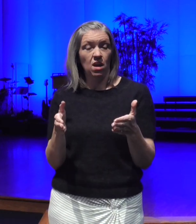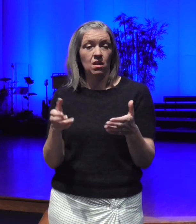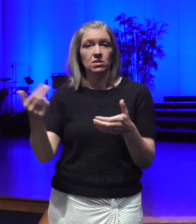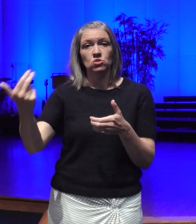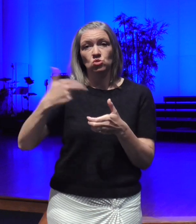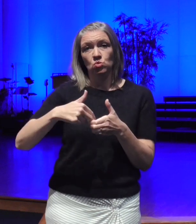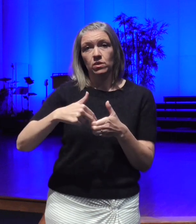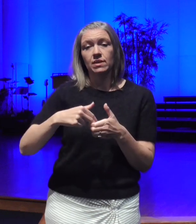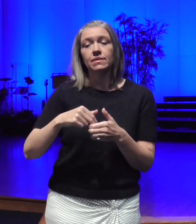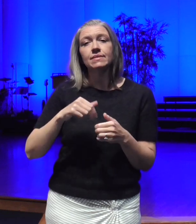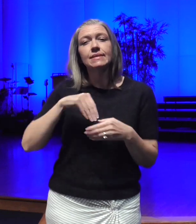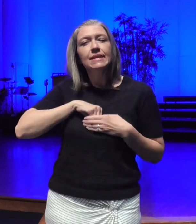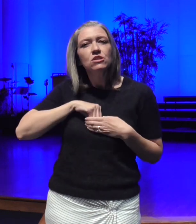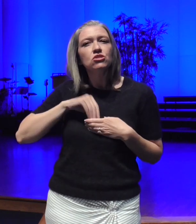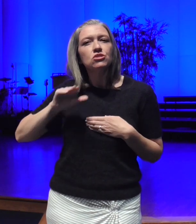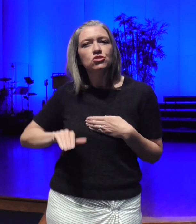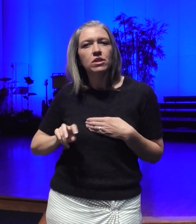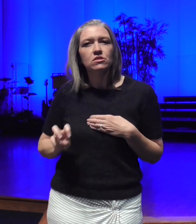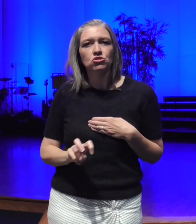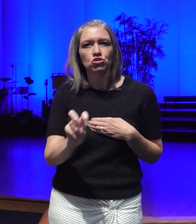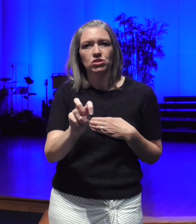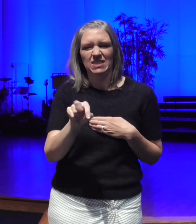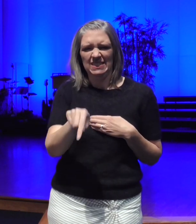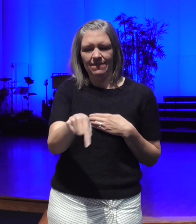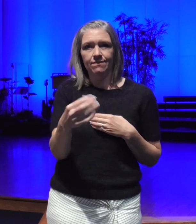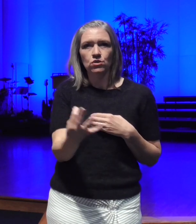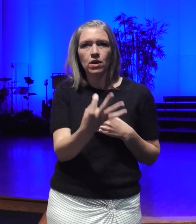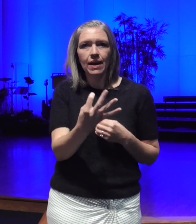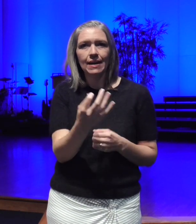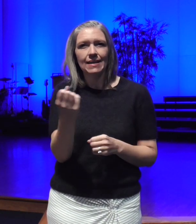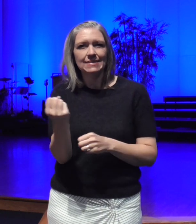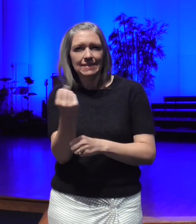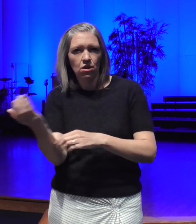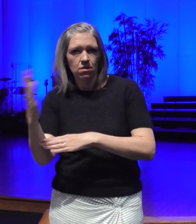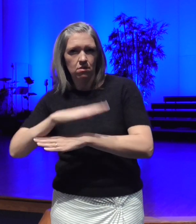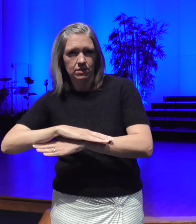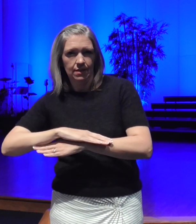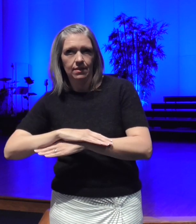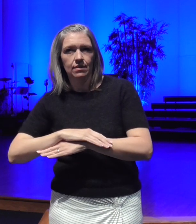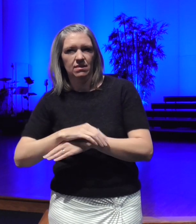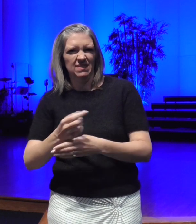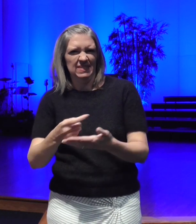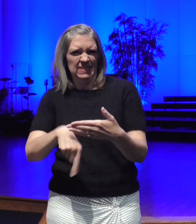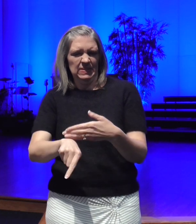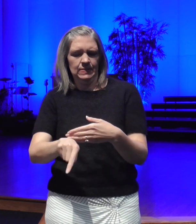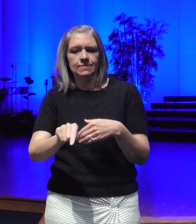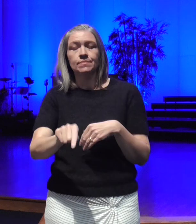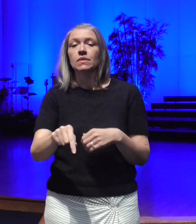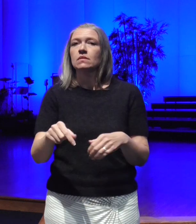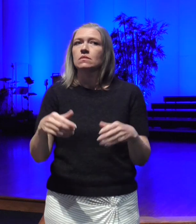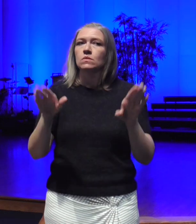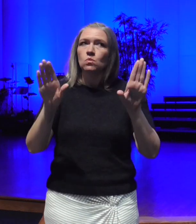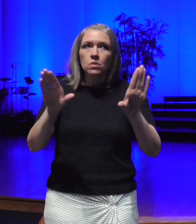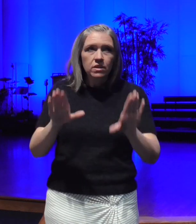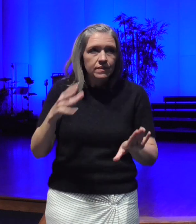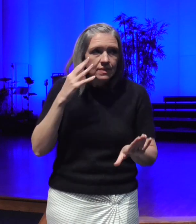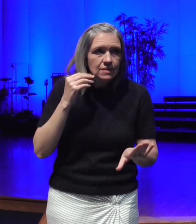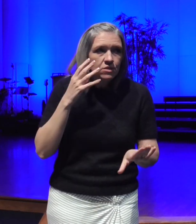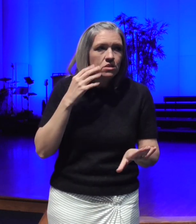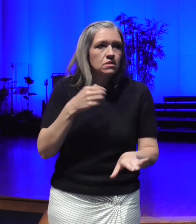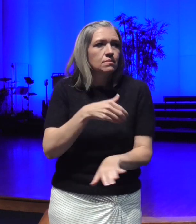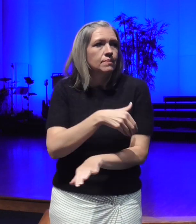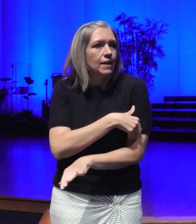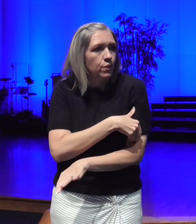us for our Inner Child Journey this Friday night and all day Saturday. It's a wonderful experience, a powerful experience, a